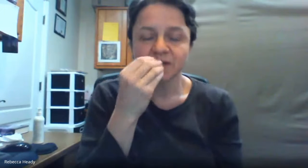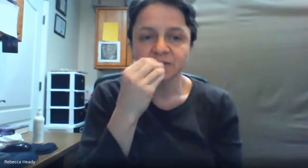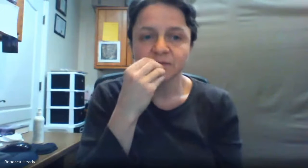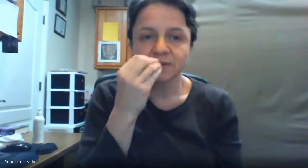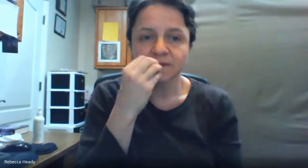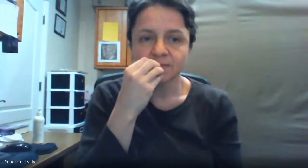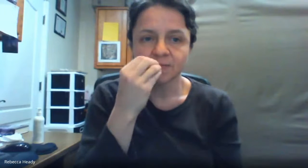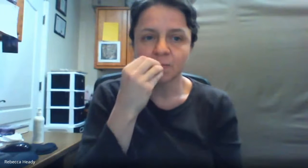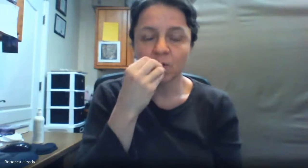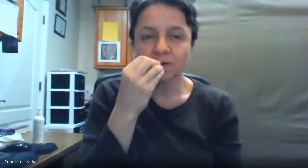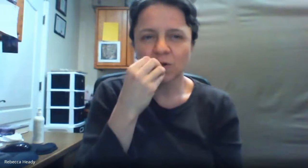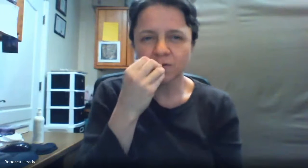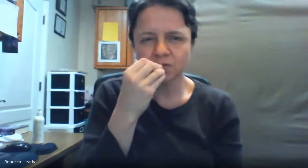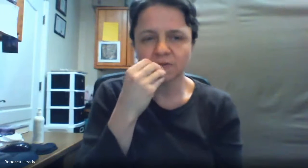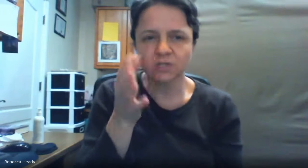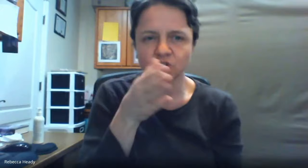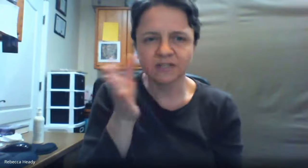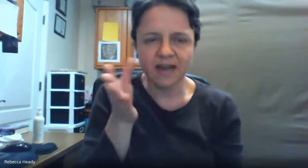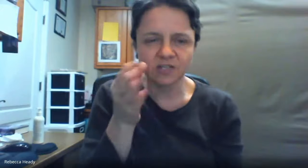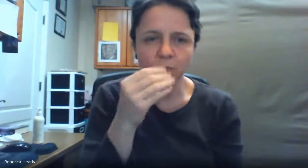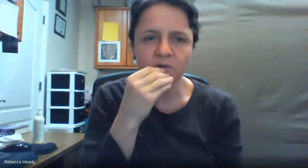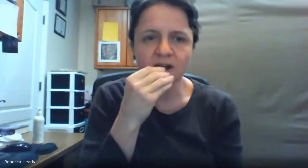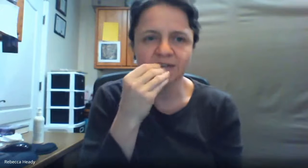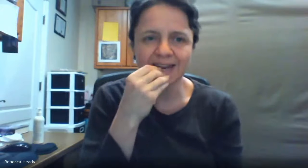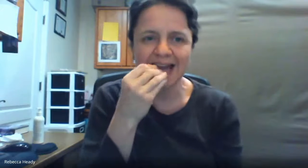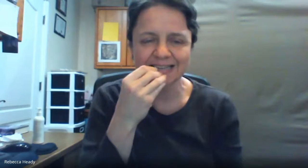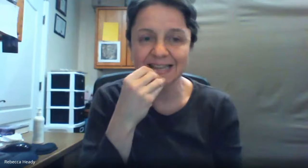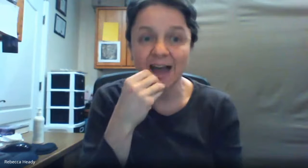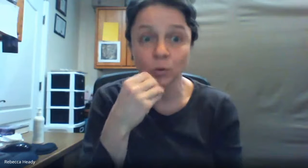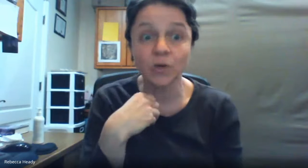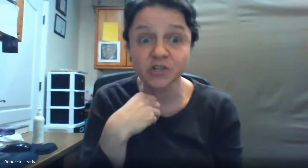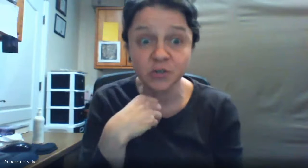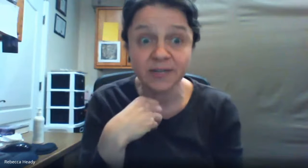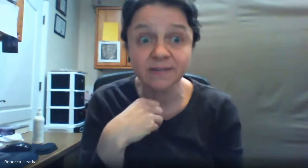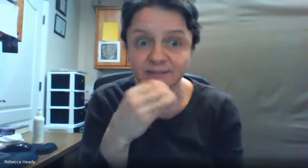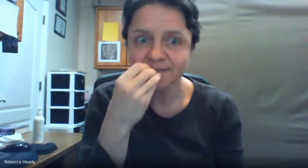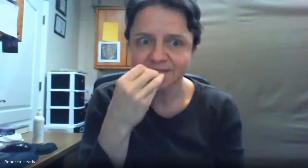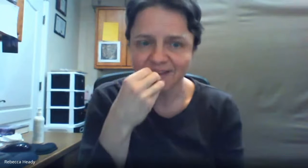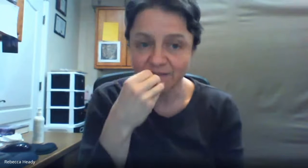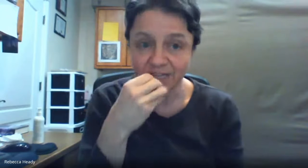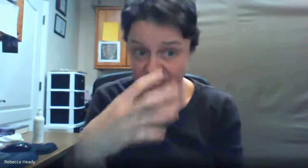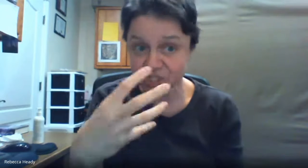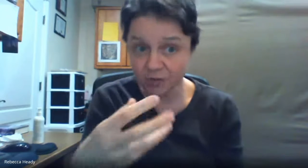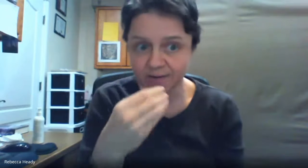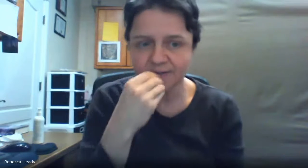actually doing or closer to a constructed action where you're actually kind of acting out what you're doing, kind of like gesturing